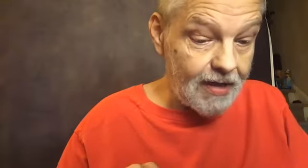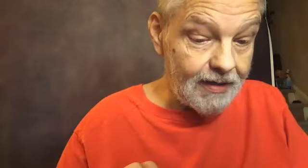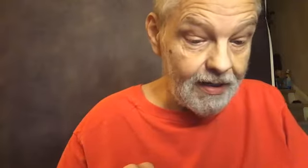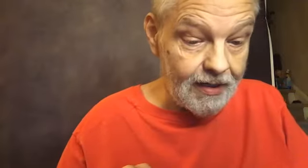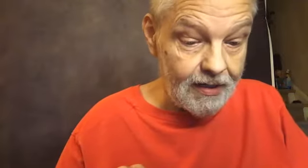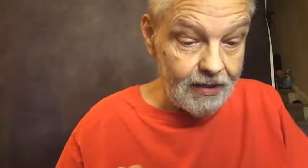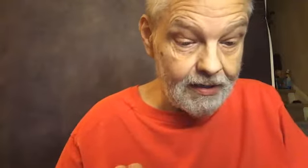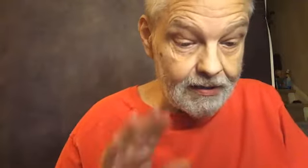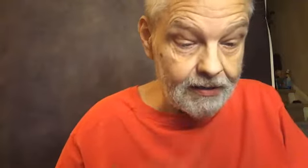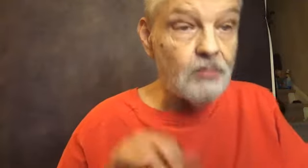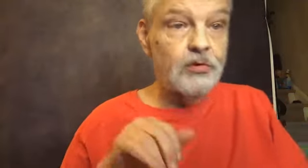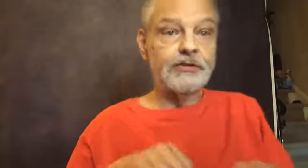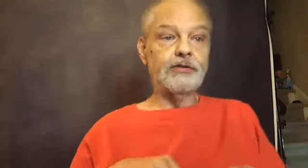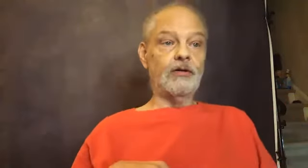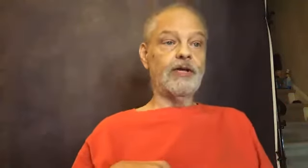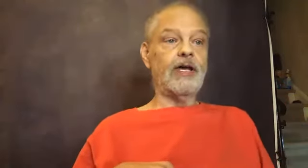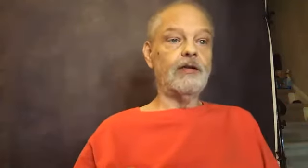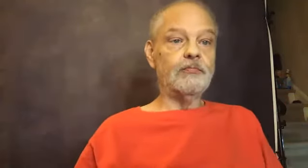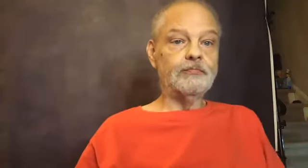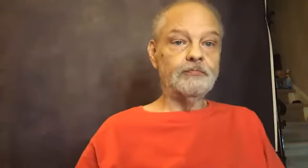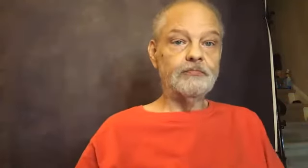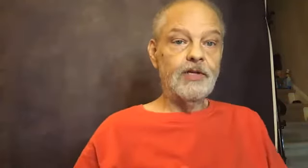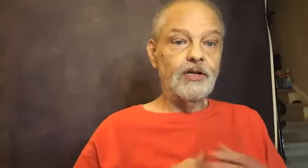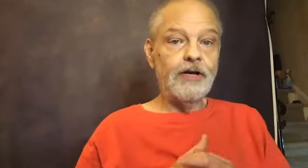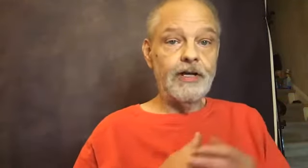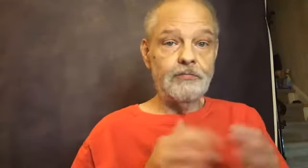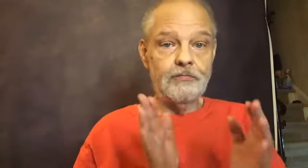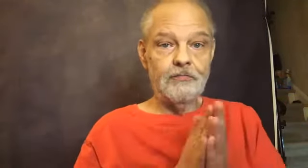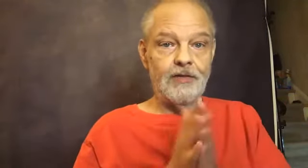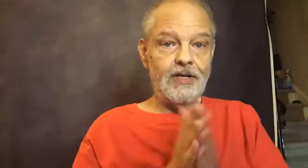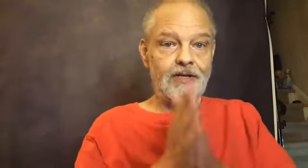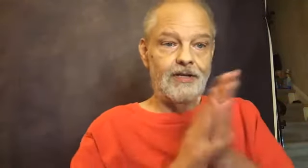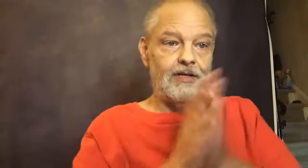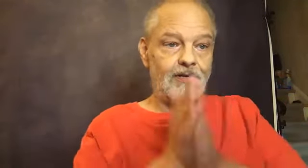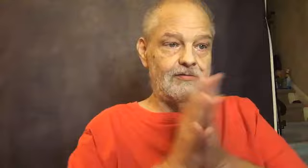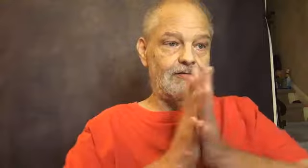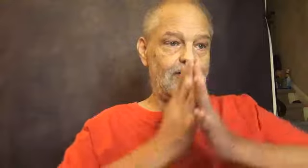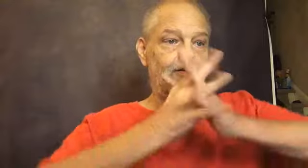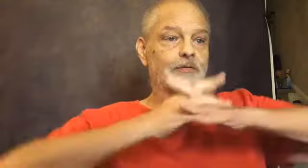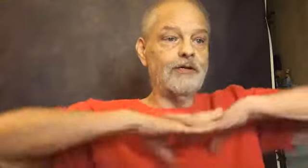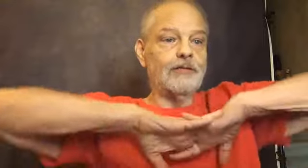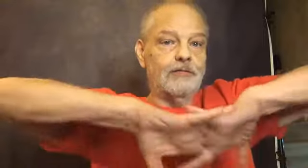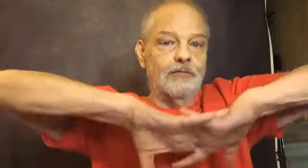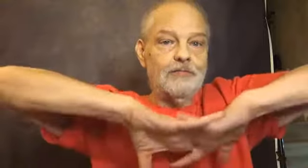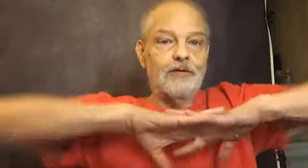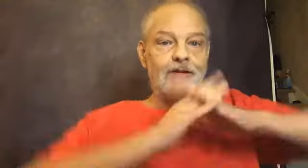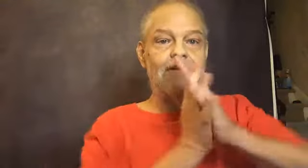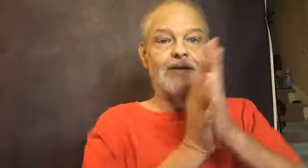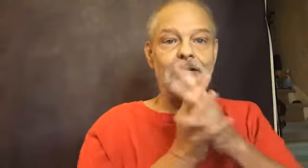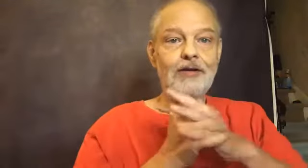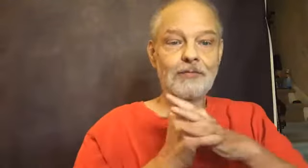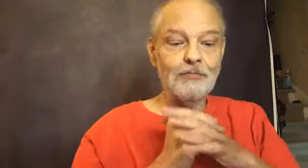And then numbers. Okay, ready? Here we go. Here comes a